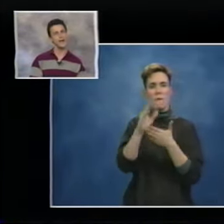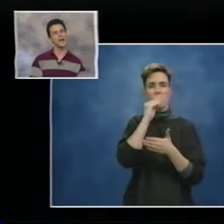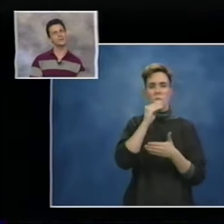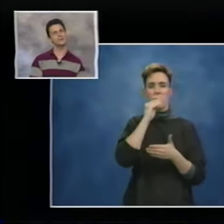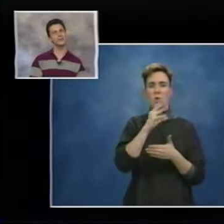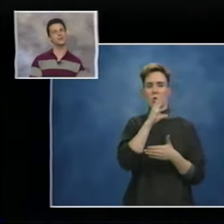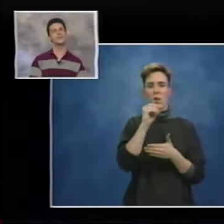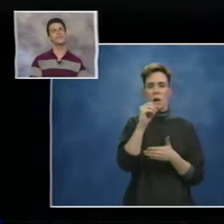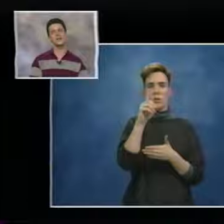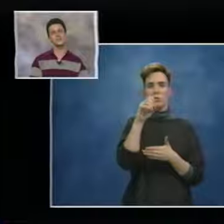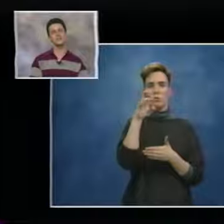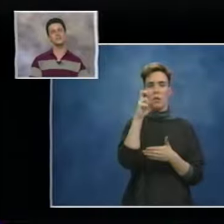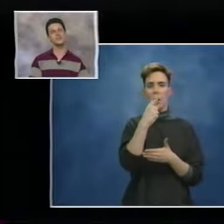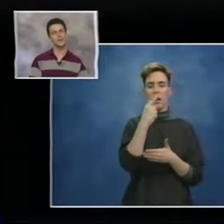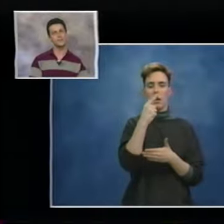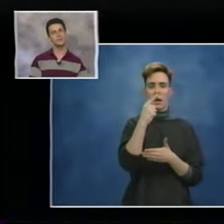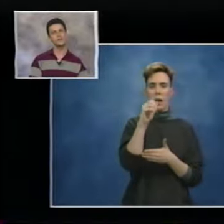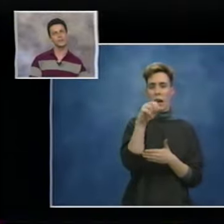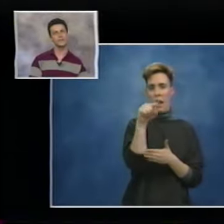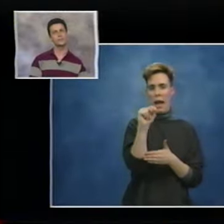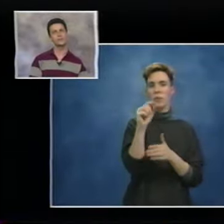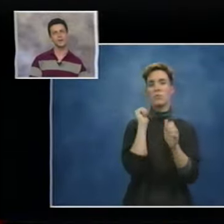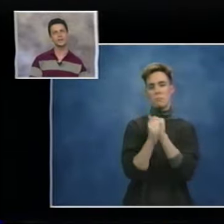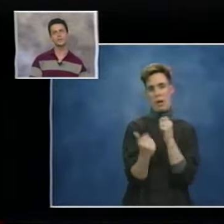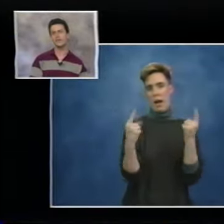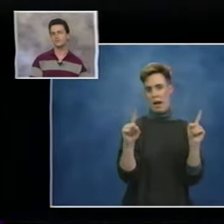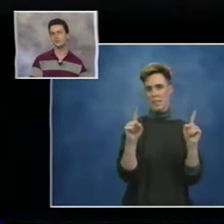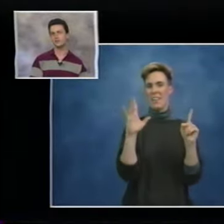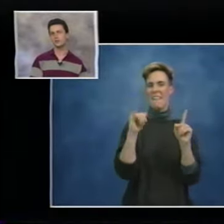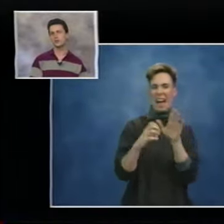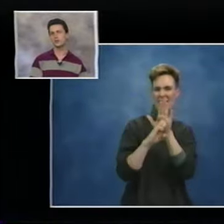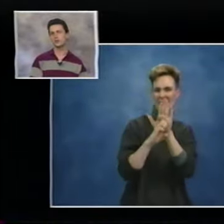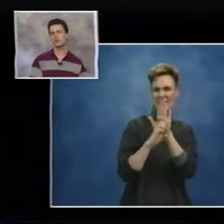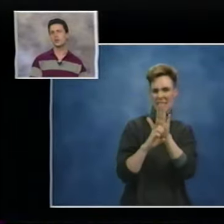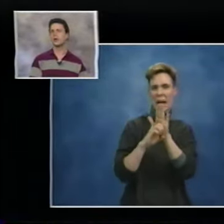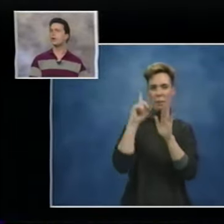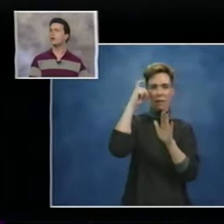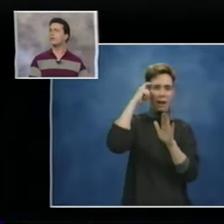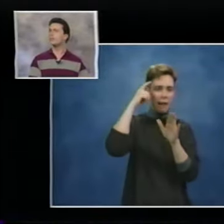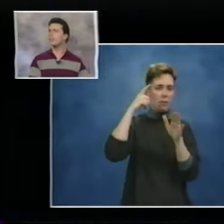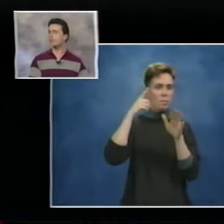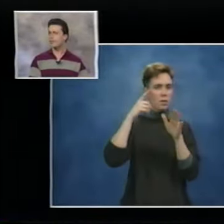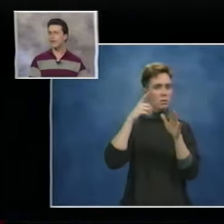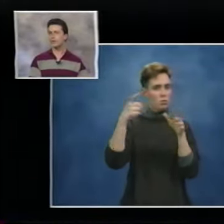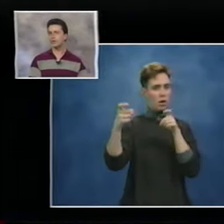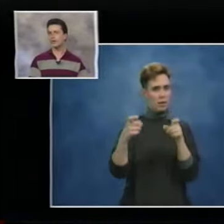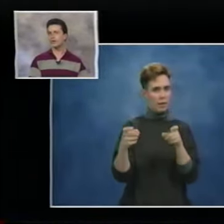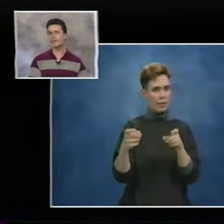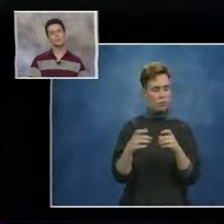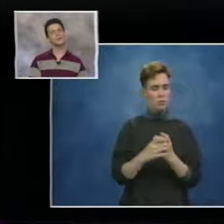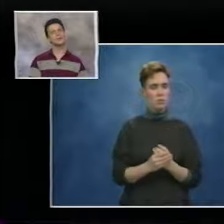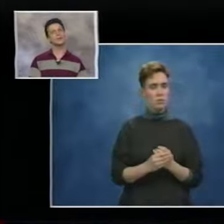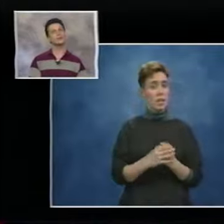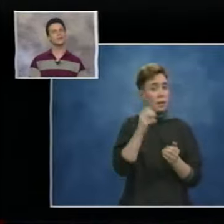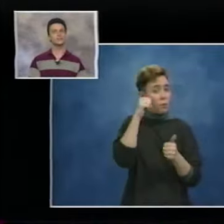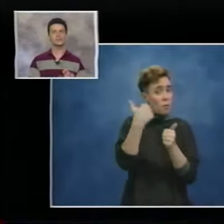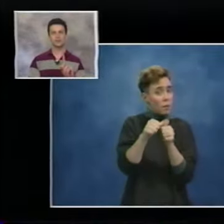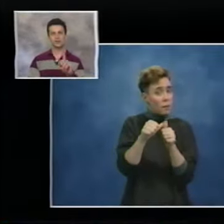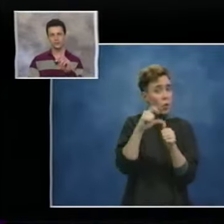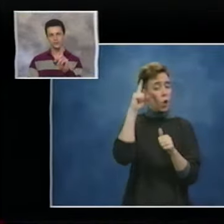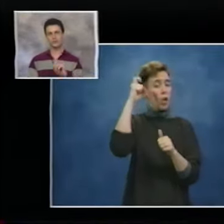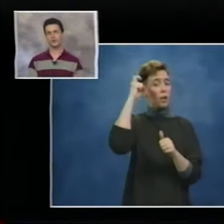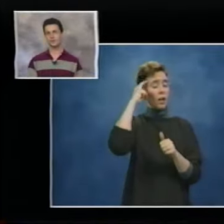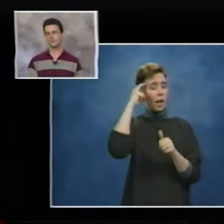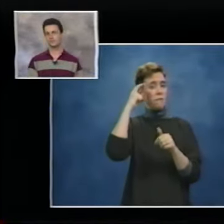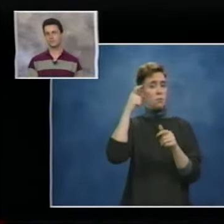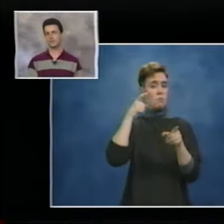was passed. That's an example of government regulation. But remember, government regulation can go